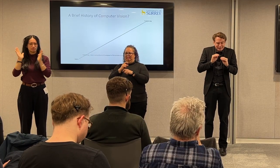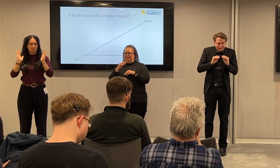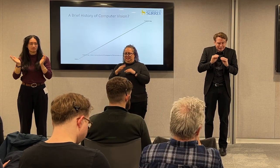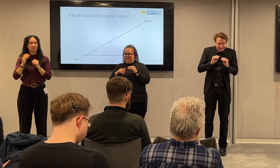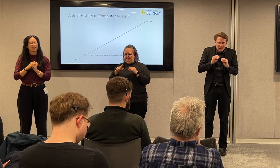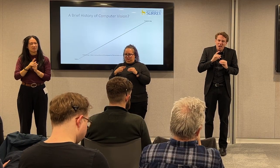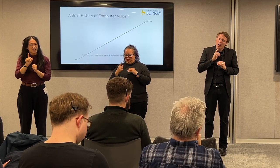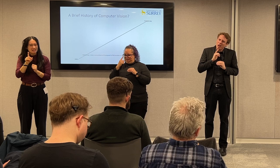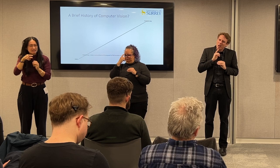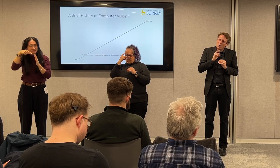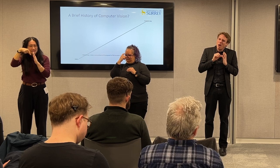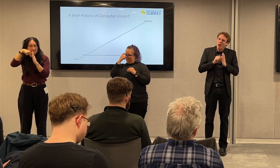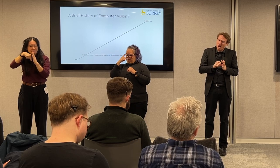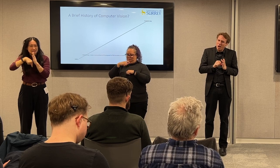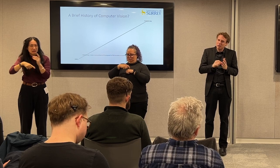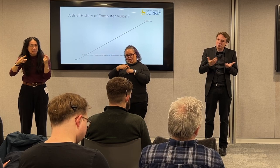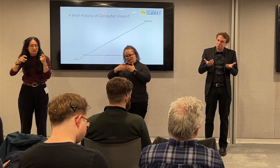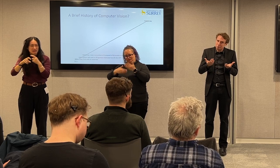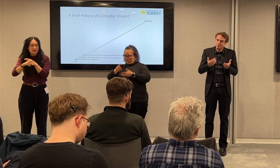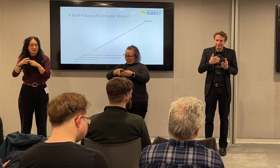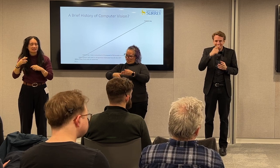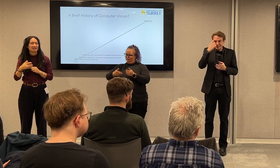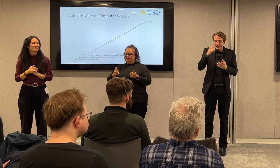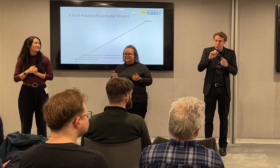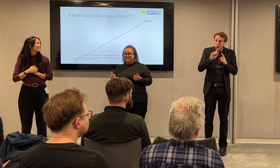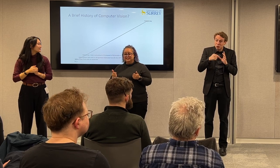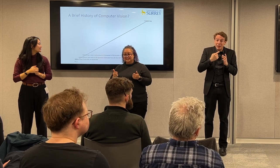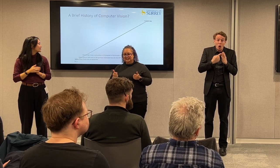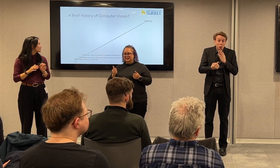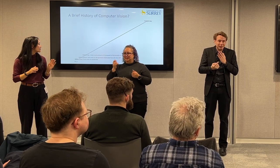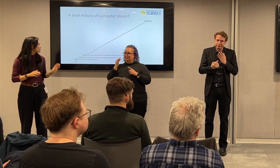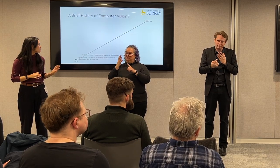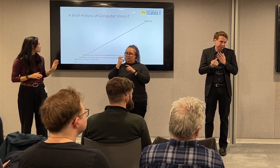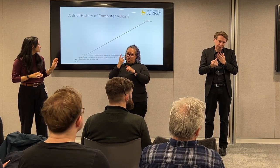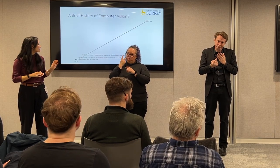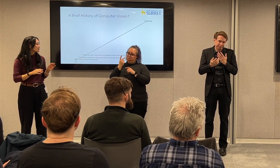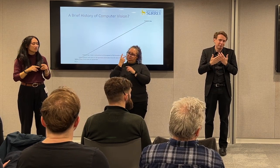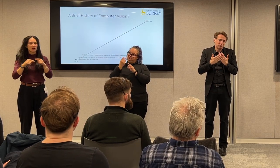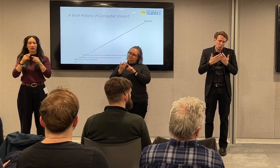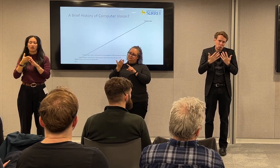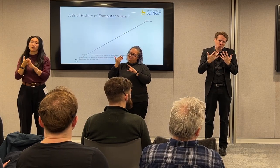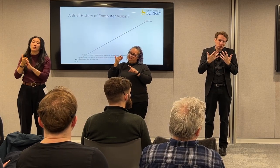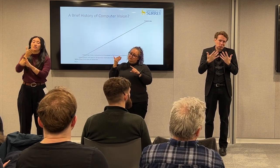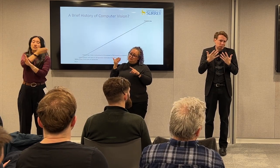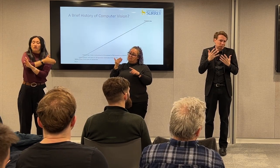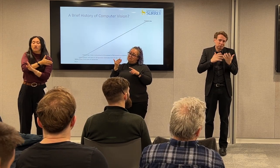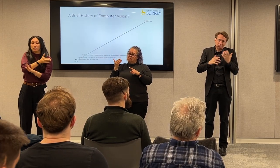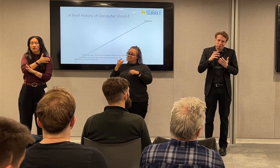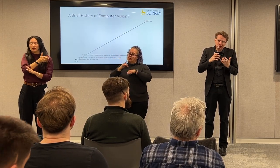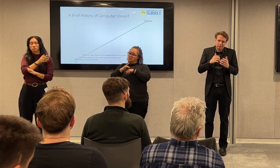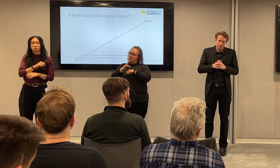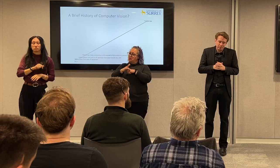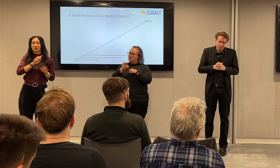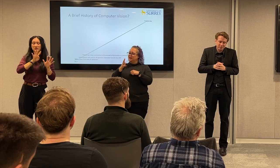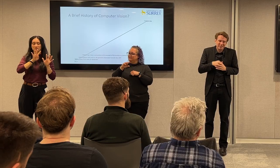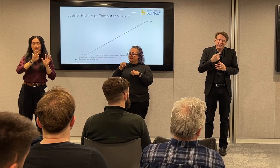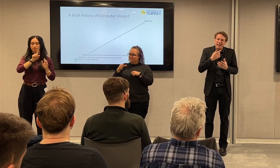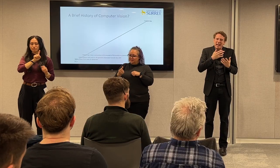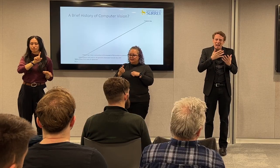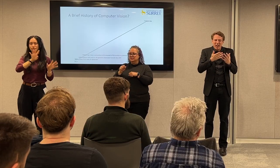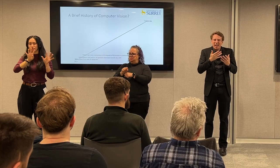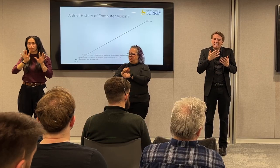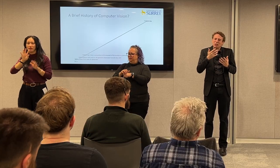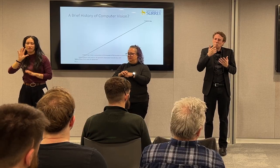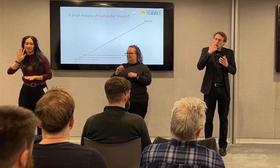summer project. If we want to go back a bit further, we could probably trace it back to the kind of early 50s with work on optical flow.